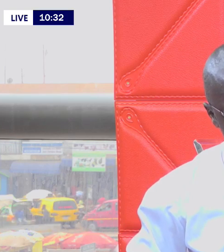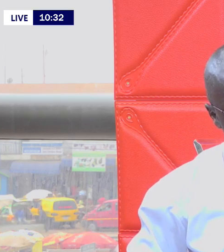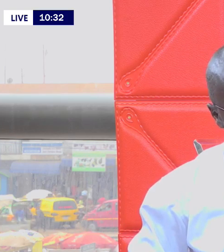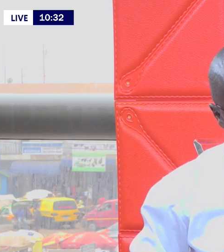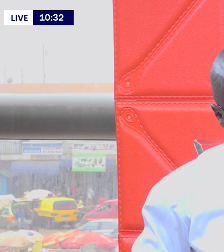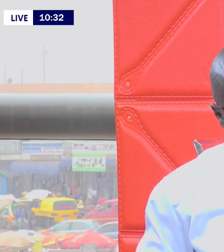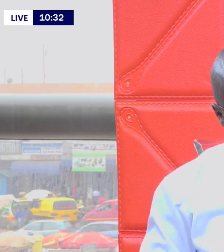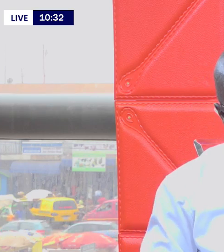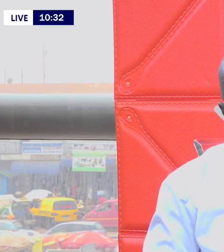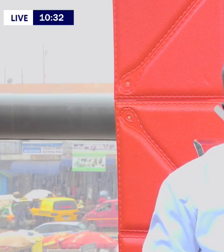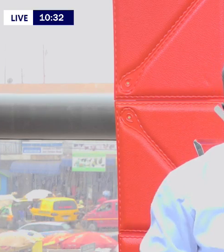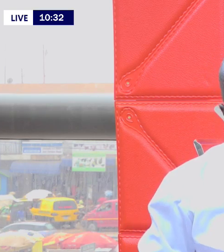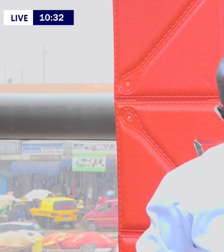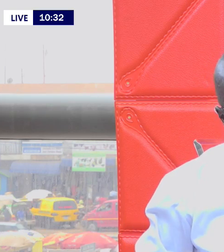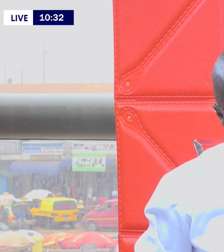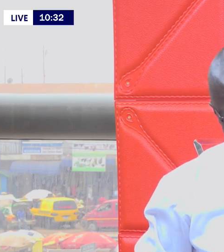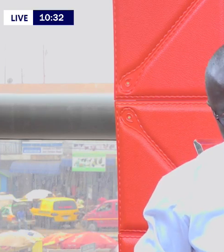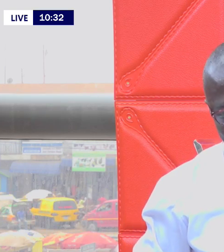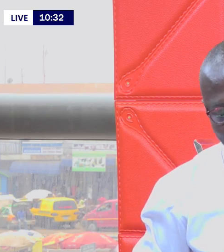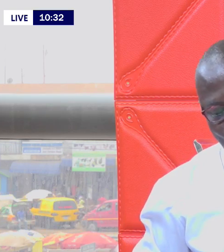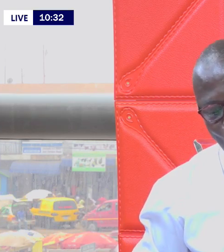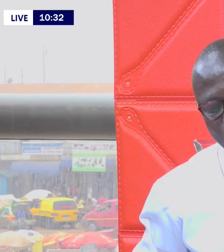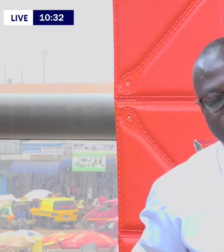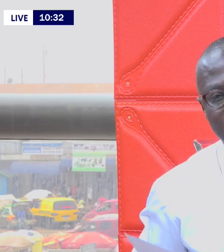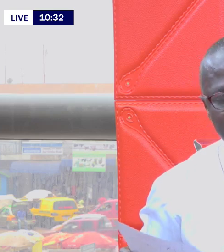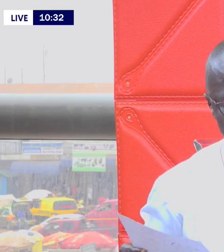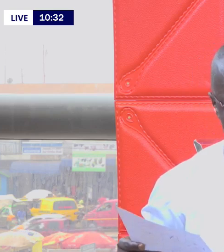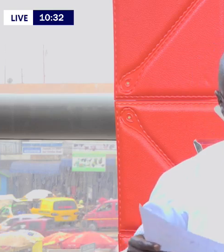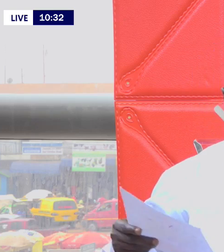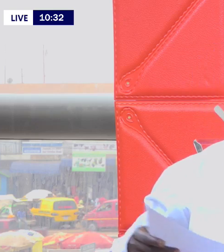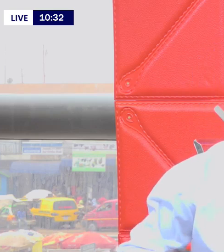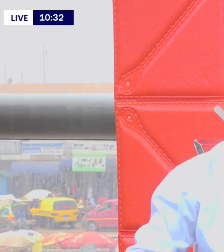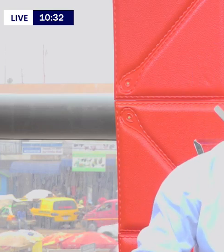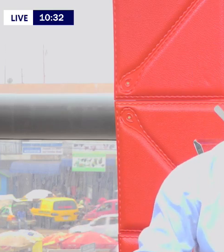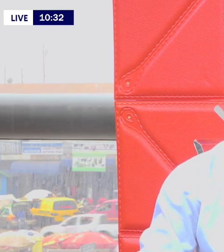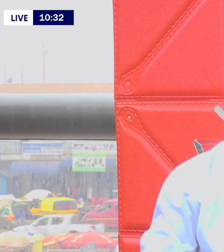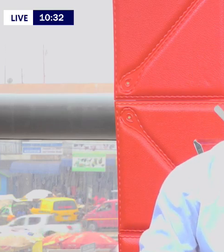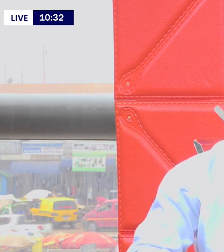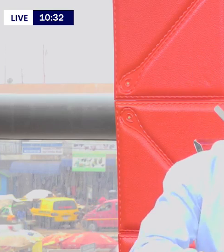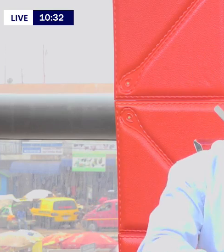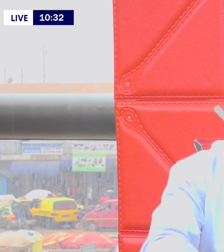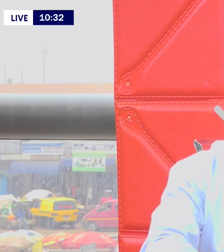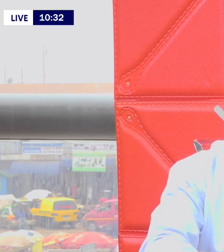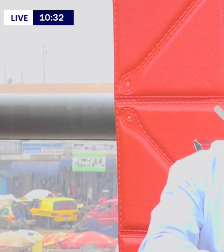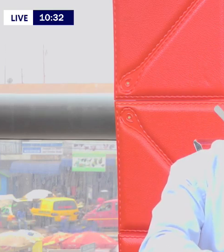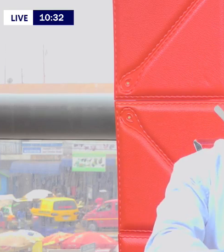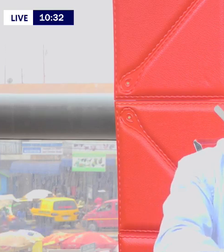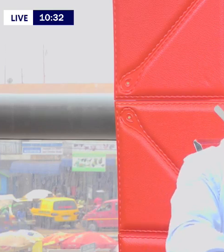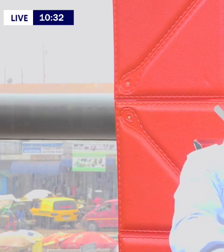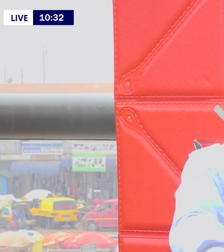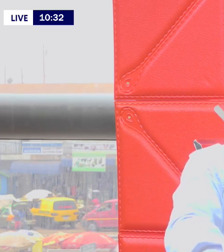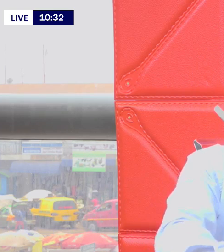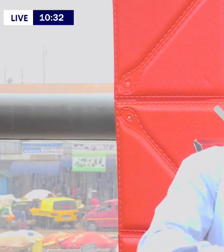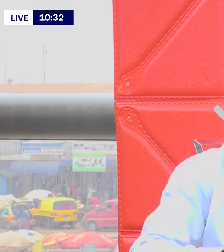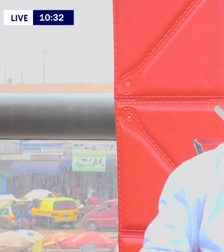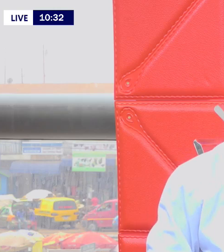ye pharmaceutical shop nyina okwa onsa ebeka bi ewo ho da bi arada meka me se ye kwa ye be ye ni obi a otwedi ampon ye woni senti